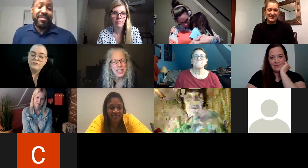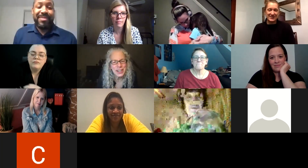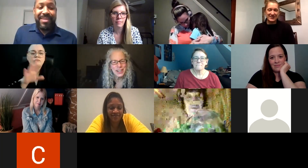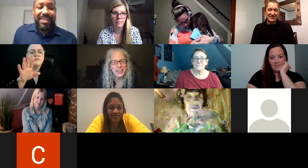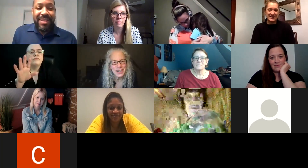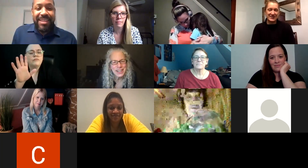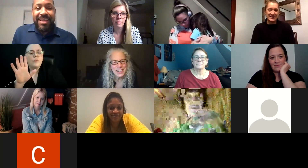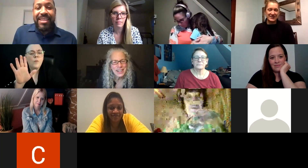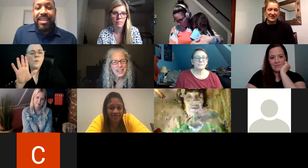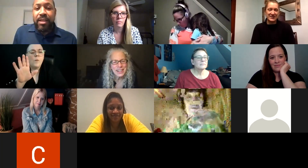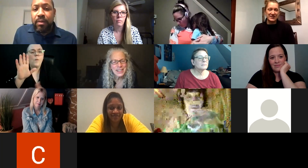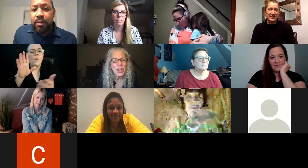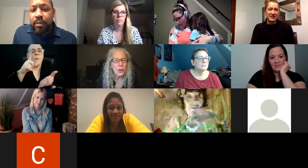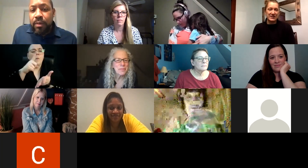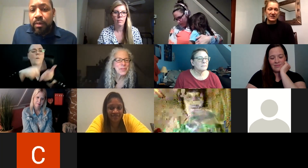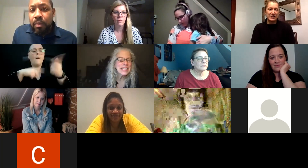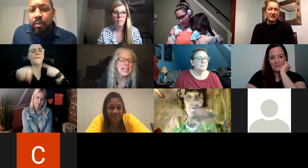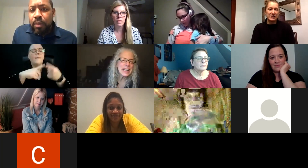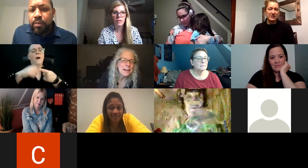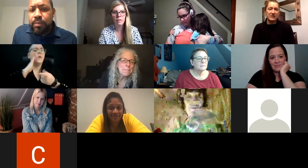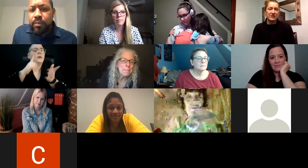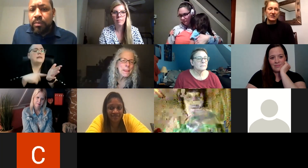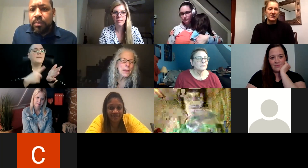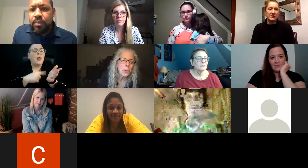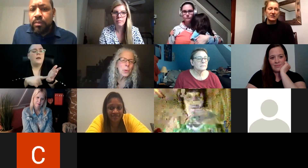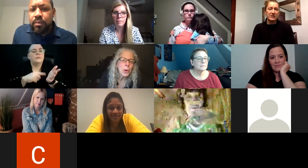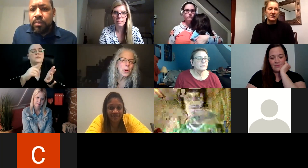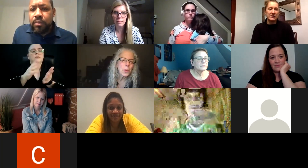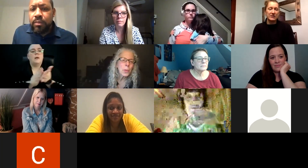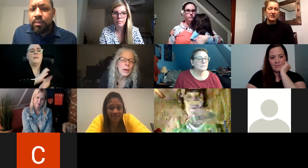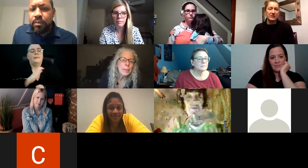year. So Rain saying, what about